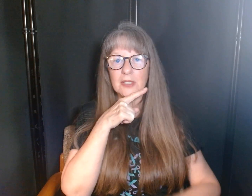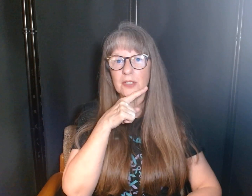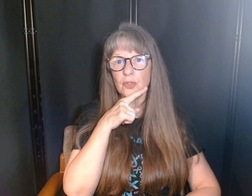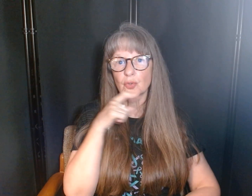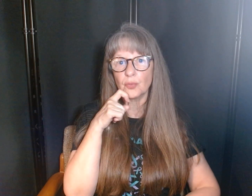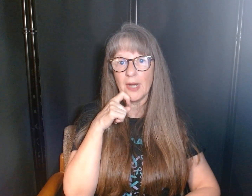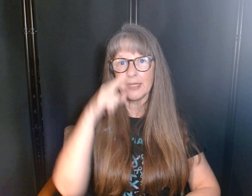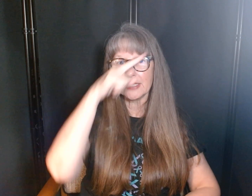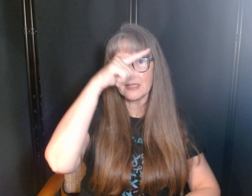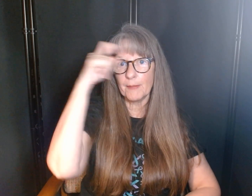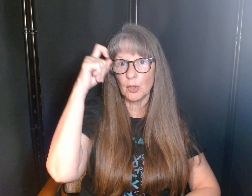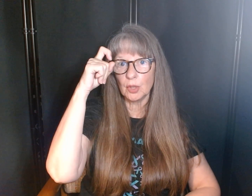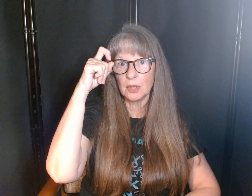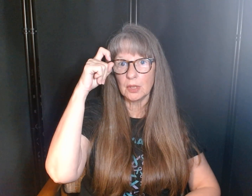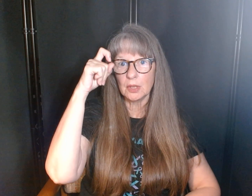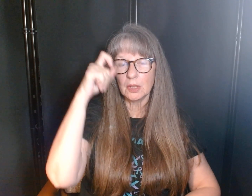is dry, summer